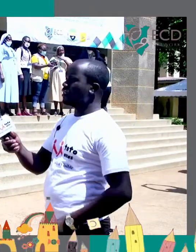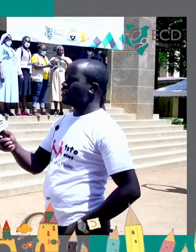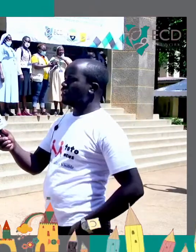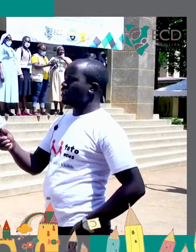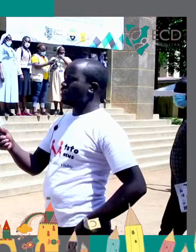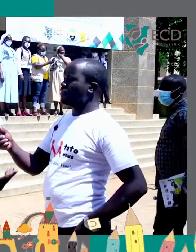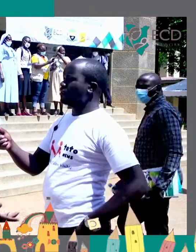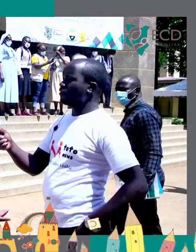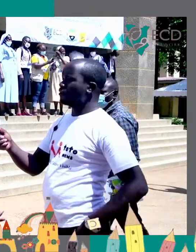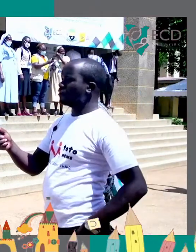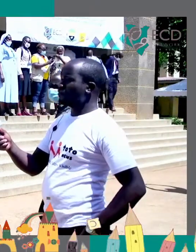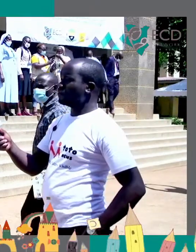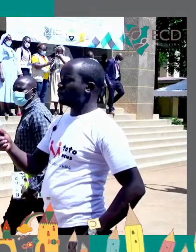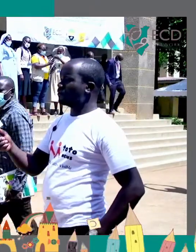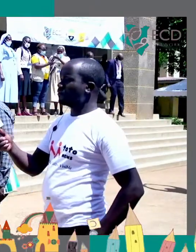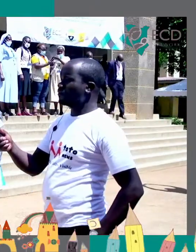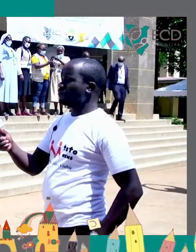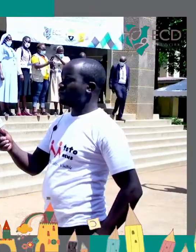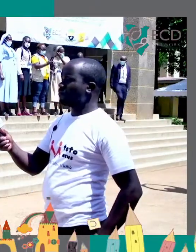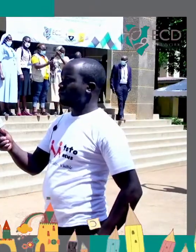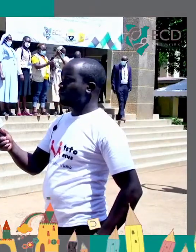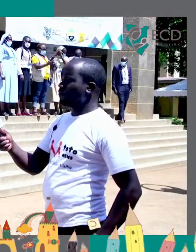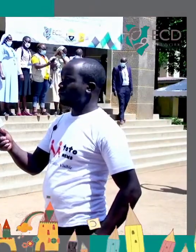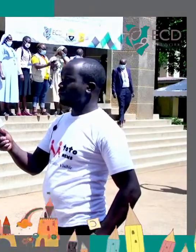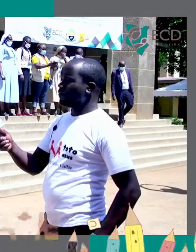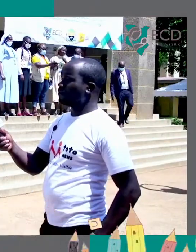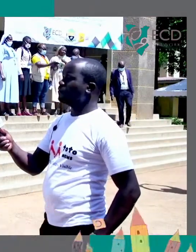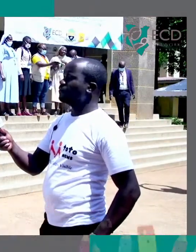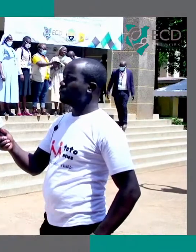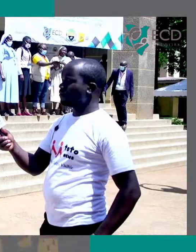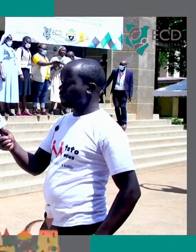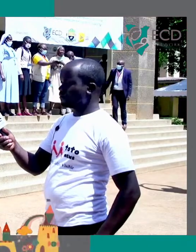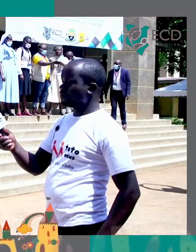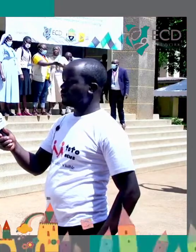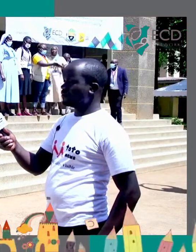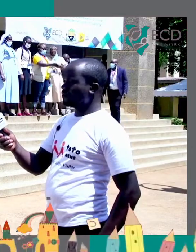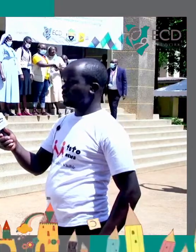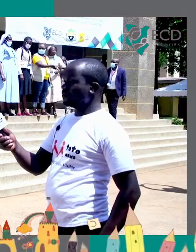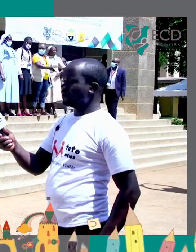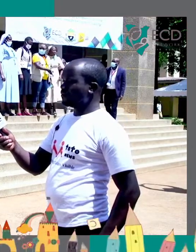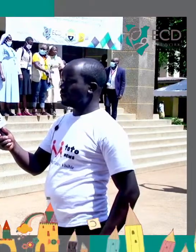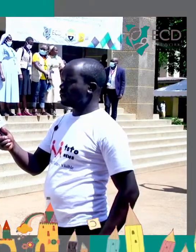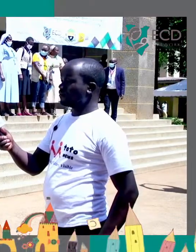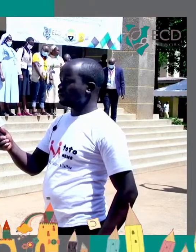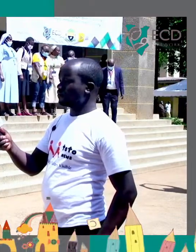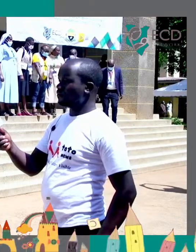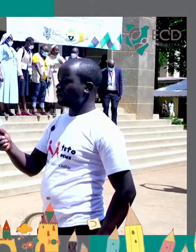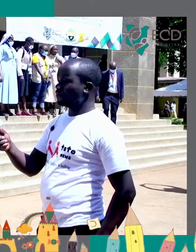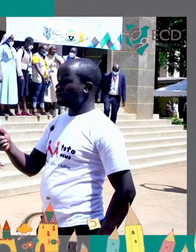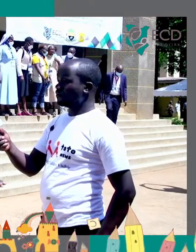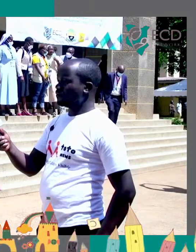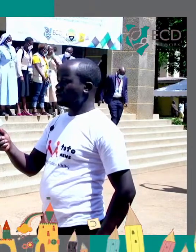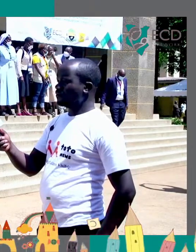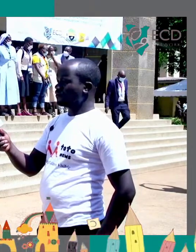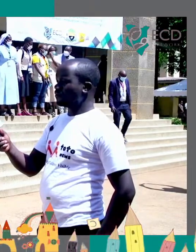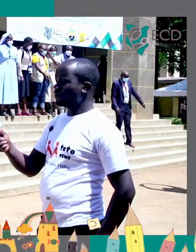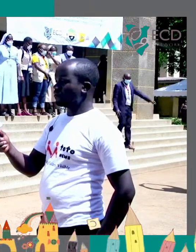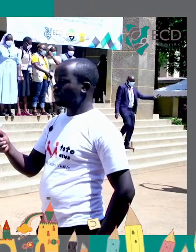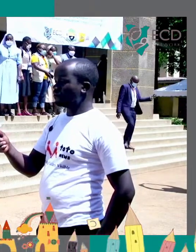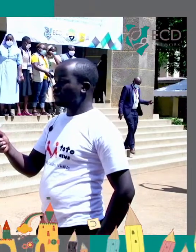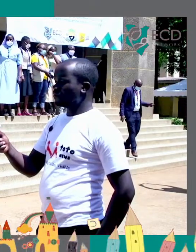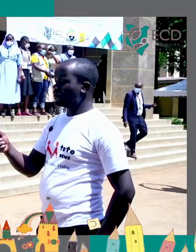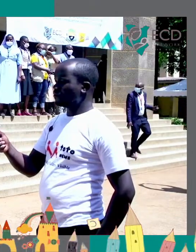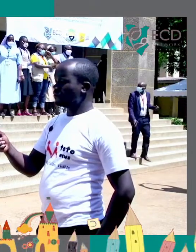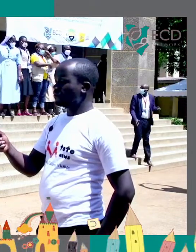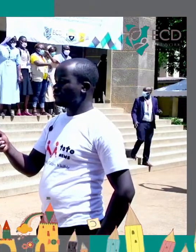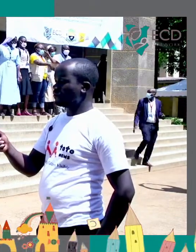going? We are now breaking out for breakout sessions. We have 3 concurrent sessions to, go down to earth and